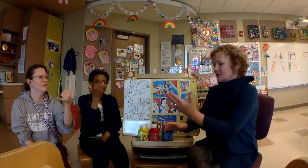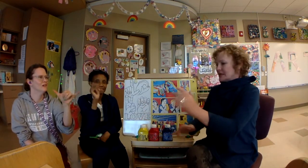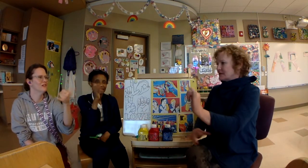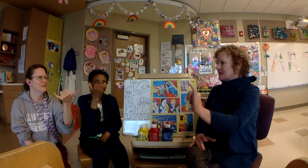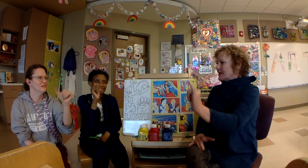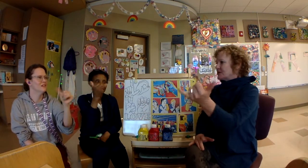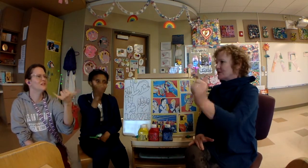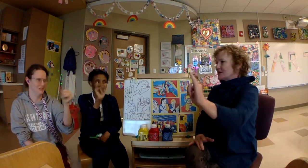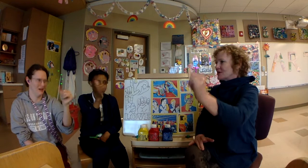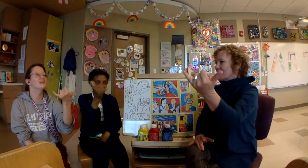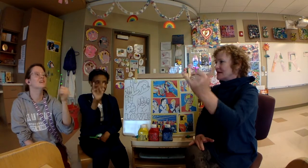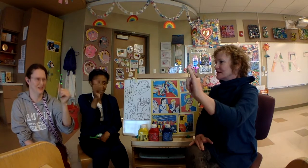Yeah, am I doing it right?